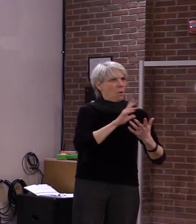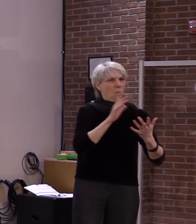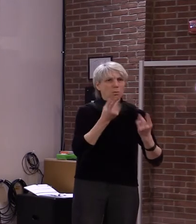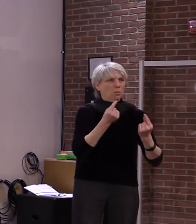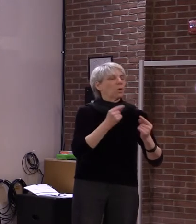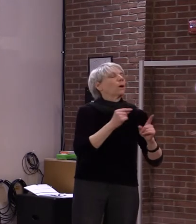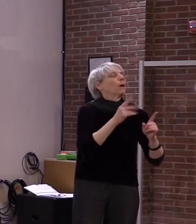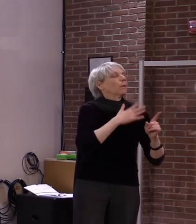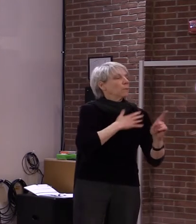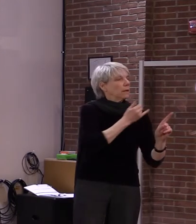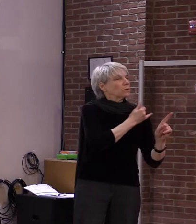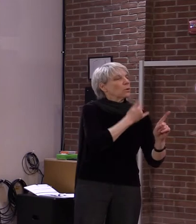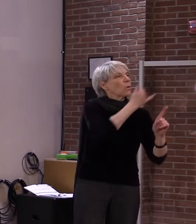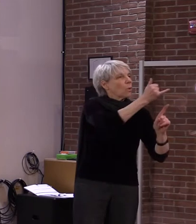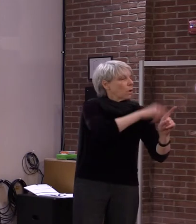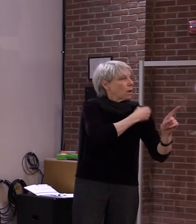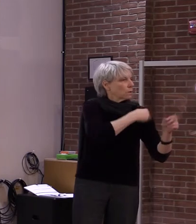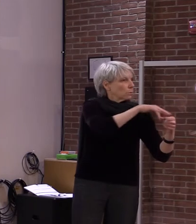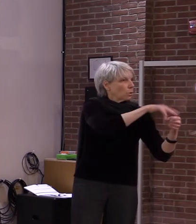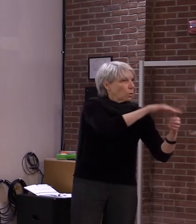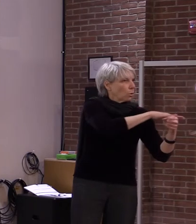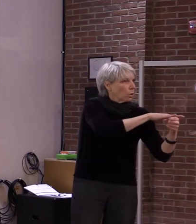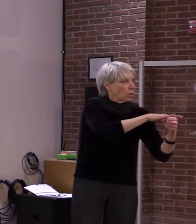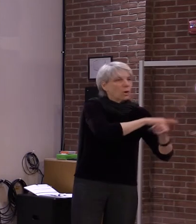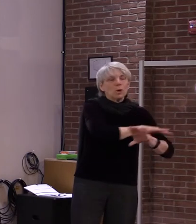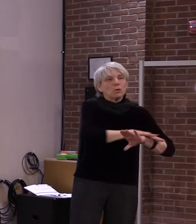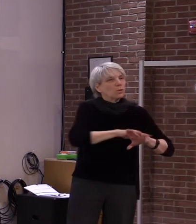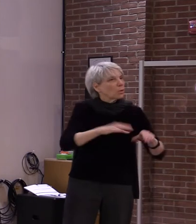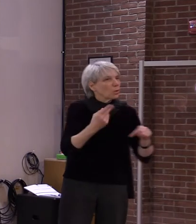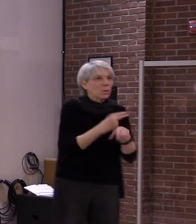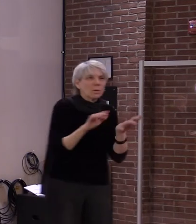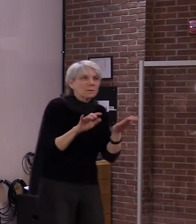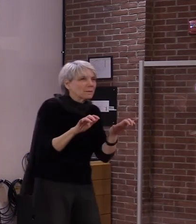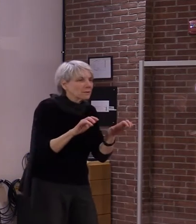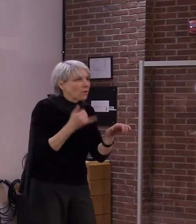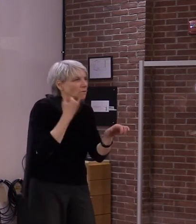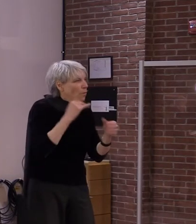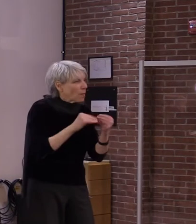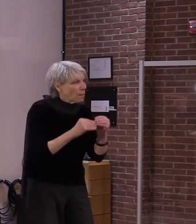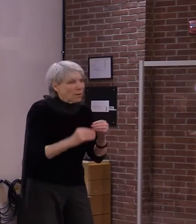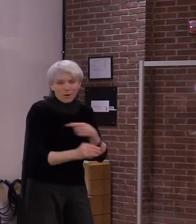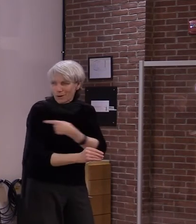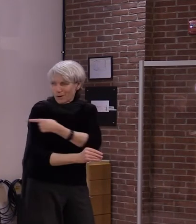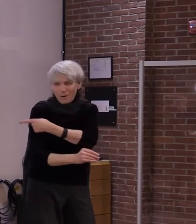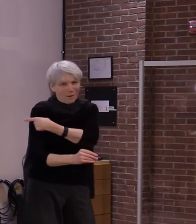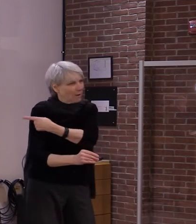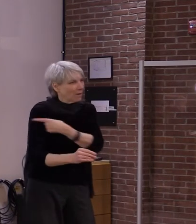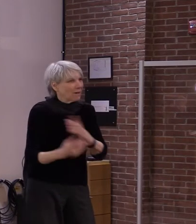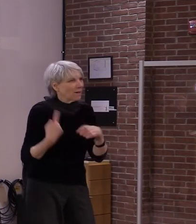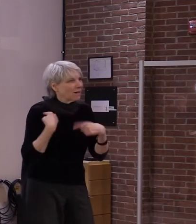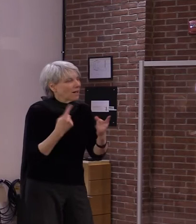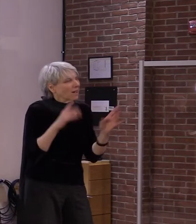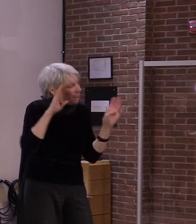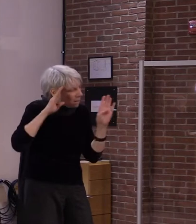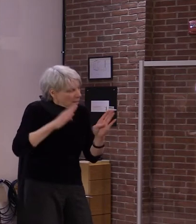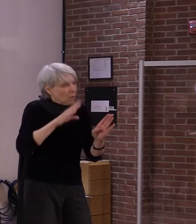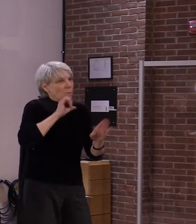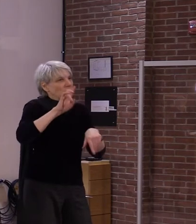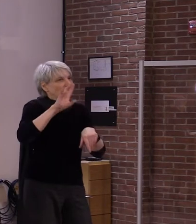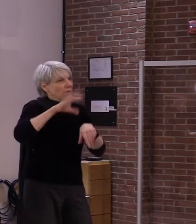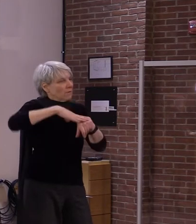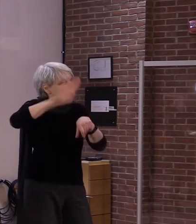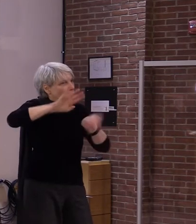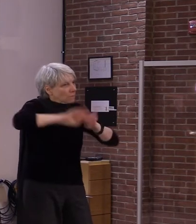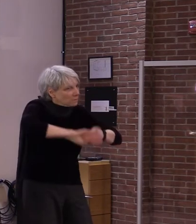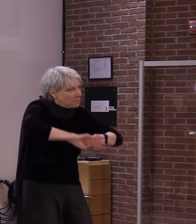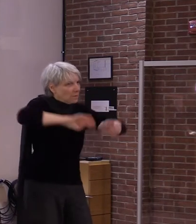on healthvermont.gov my vaccine website as that is currently only available